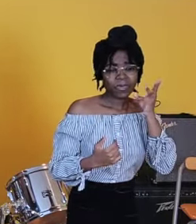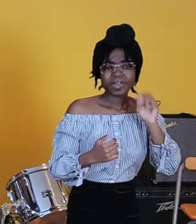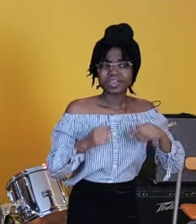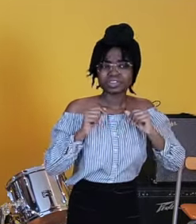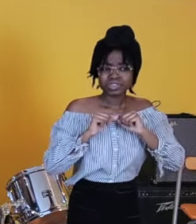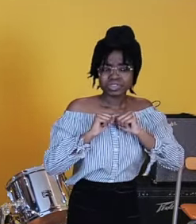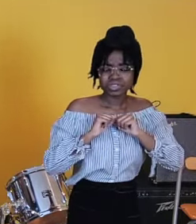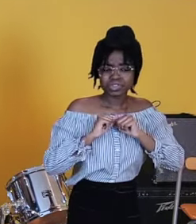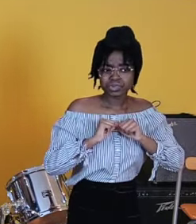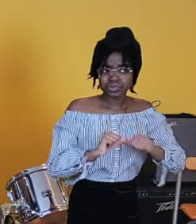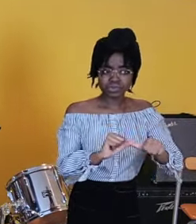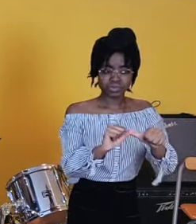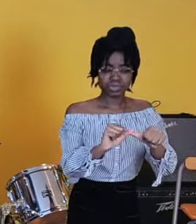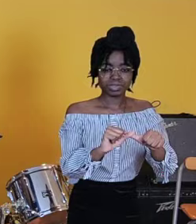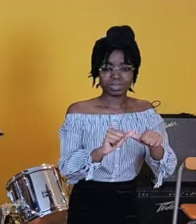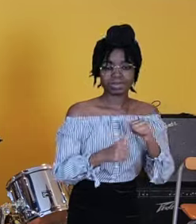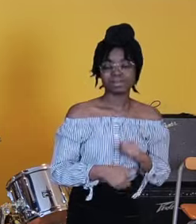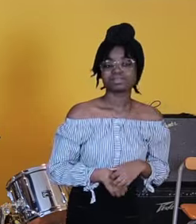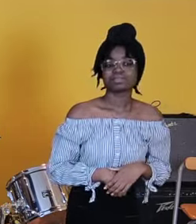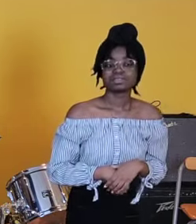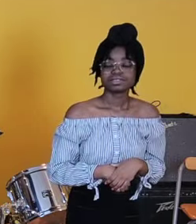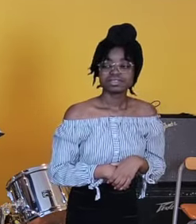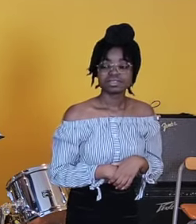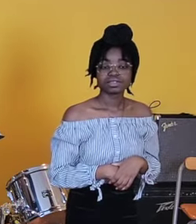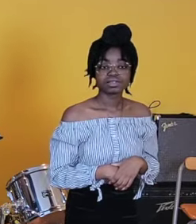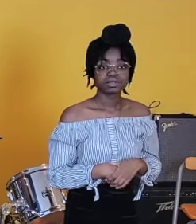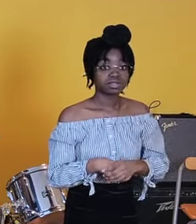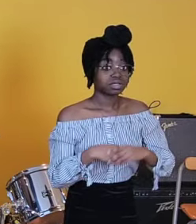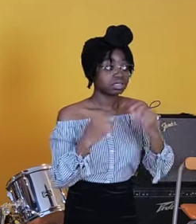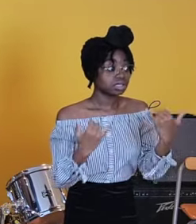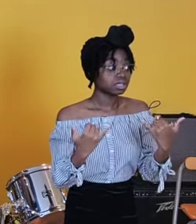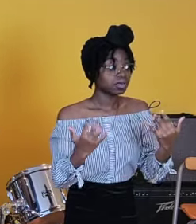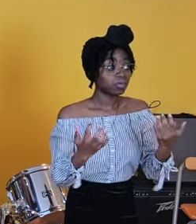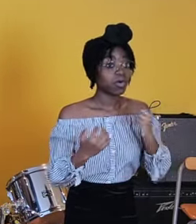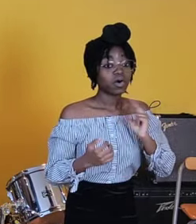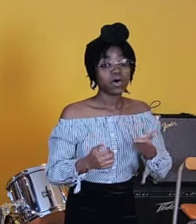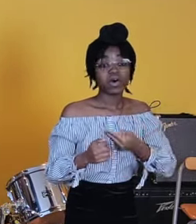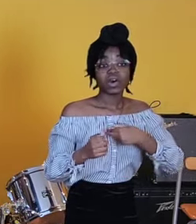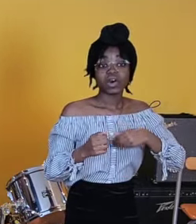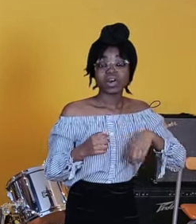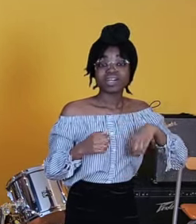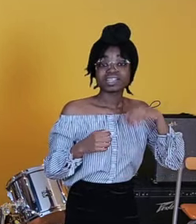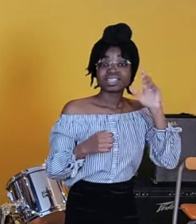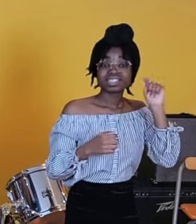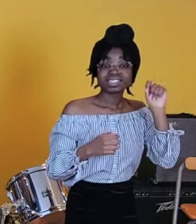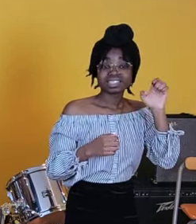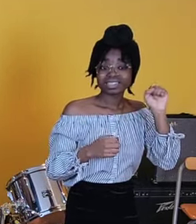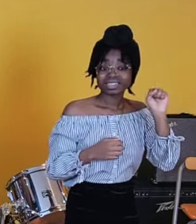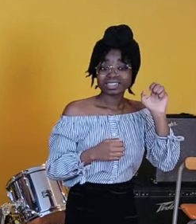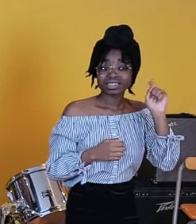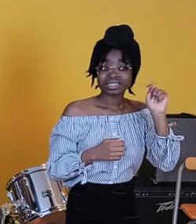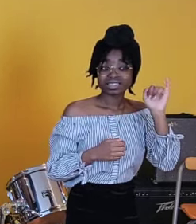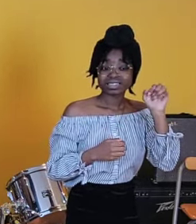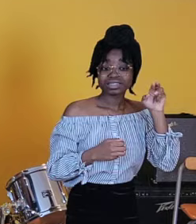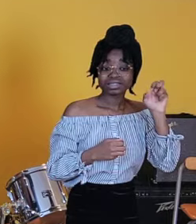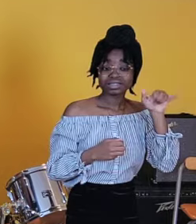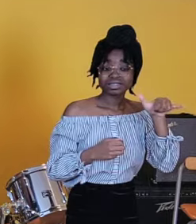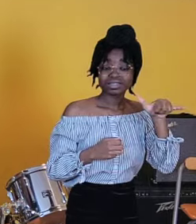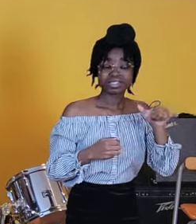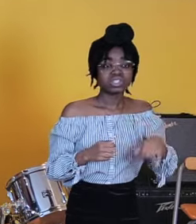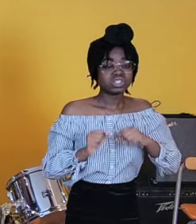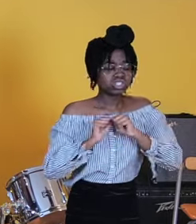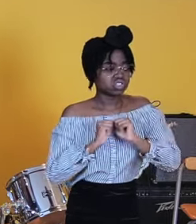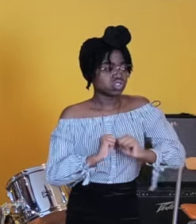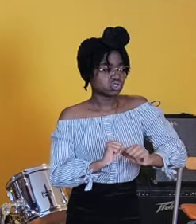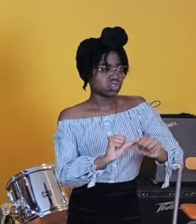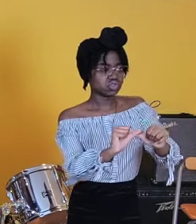today, I believe we will love to see that our testimony will continue to reverberate even when the Lord has called us up until the Lord